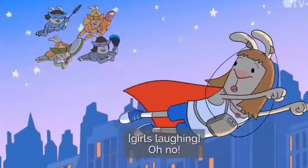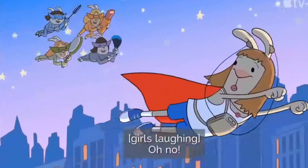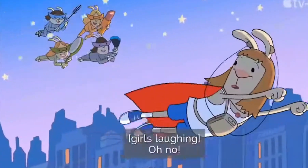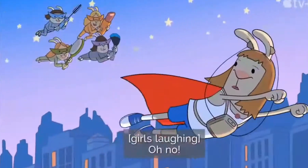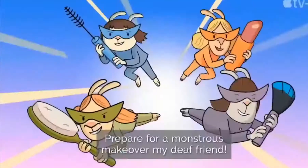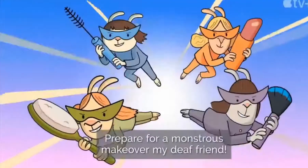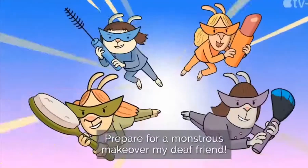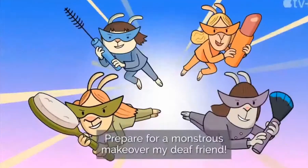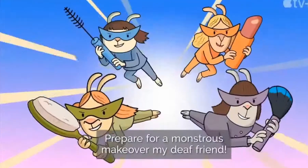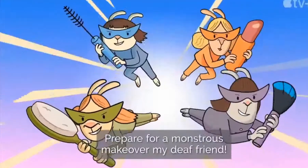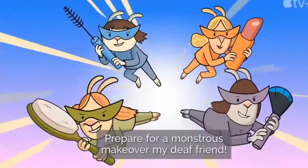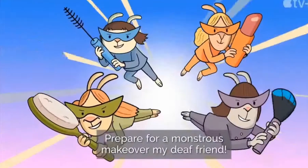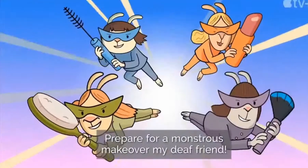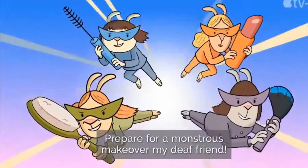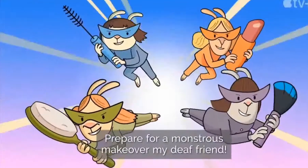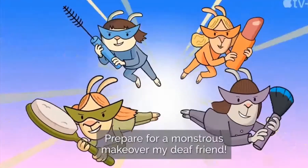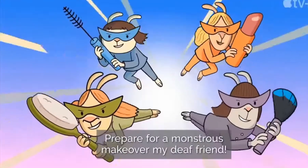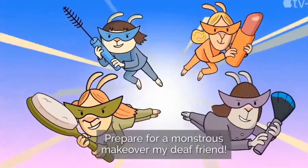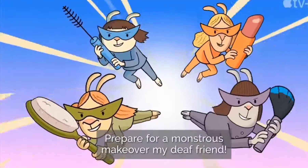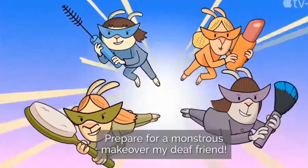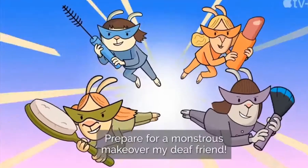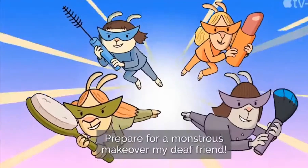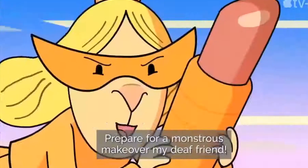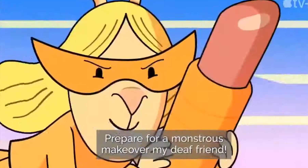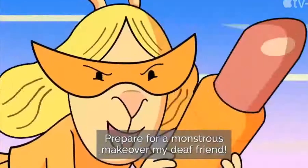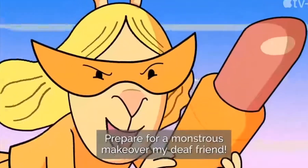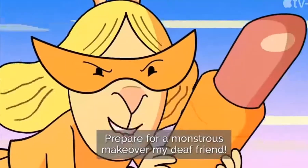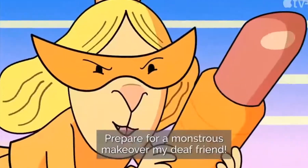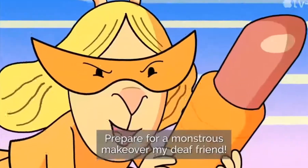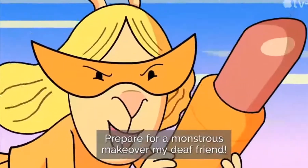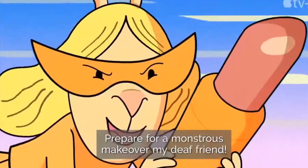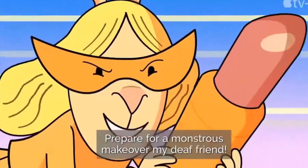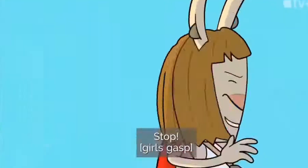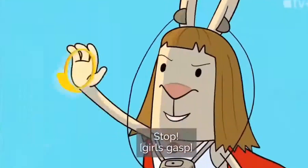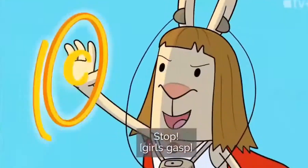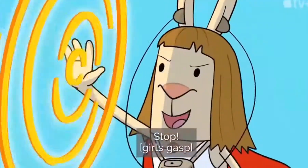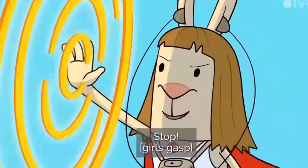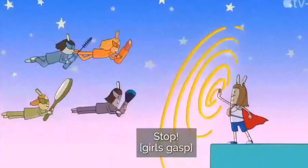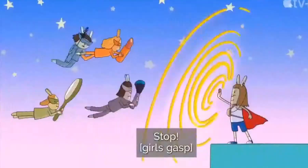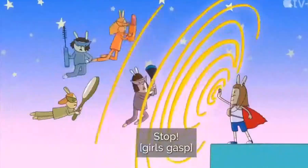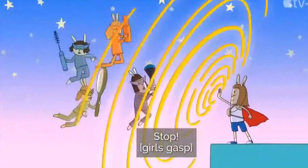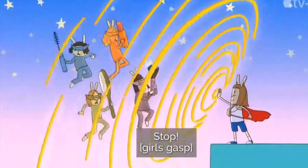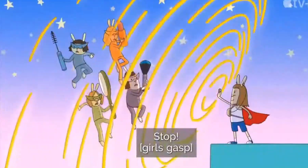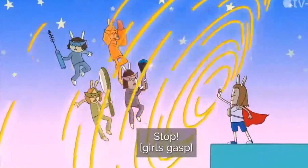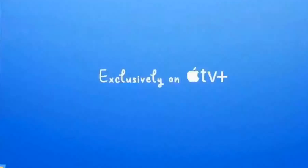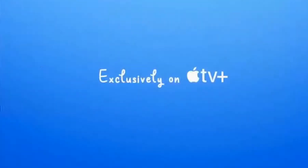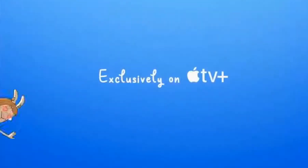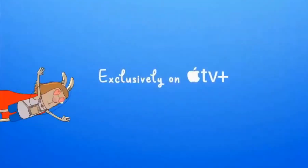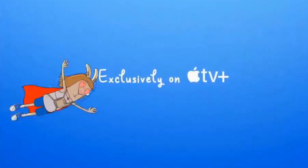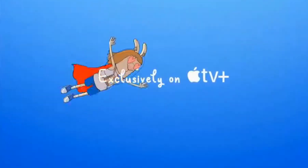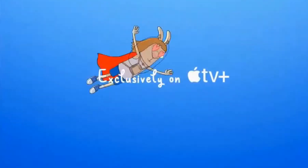Oh no! Prepare for a monstrous makeover, my deaf friend. Stop!